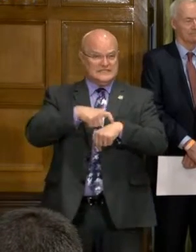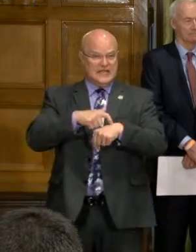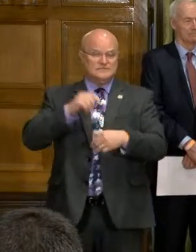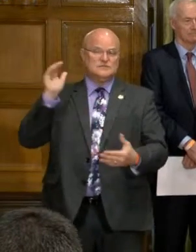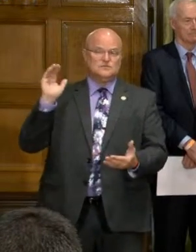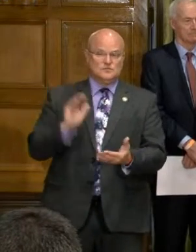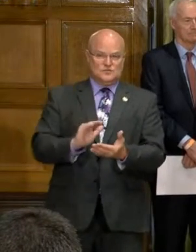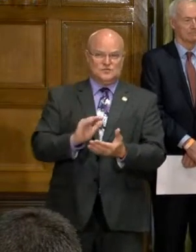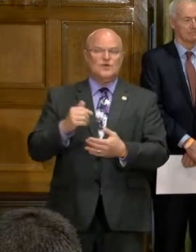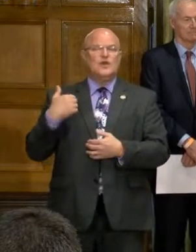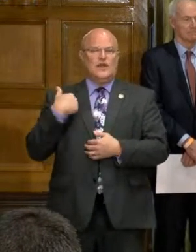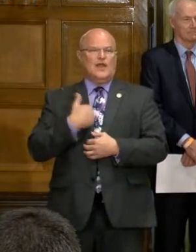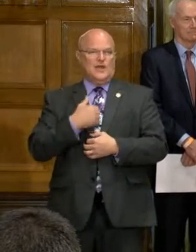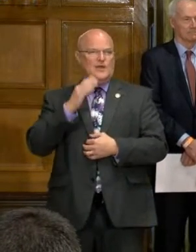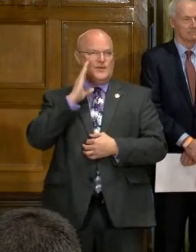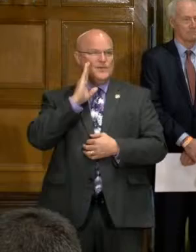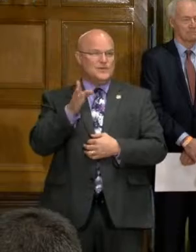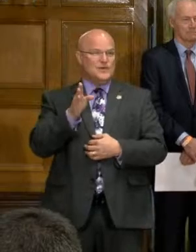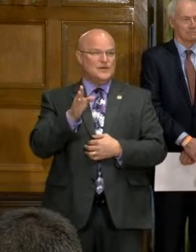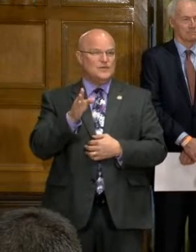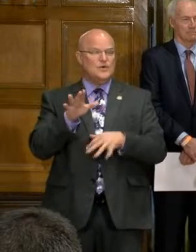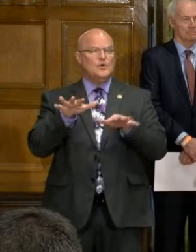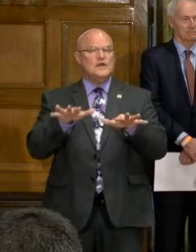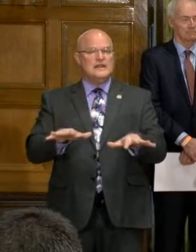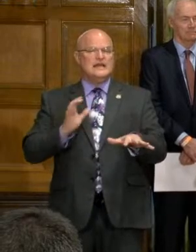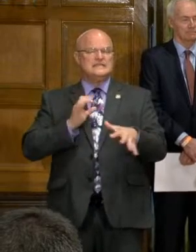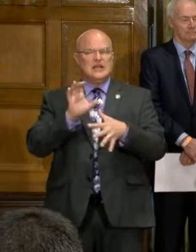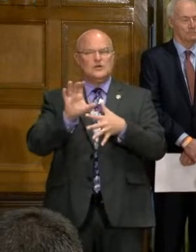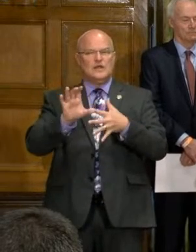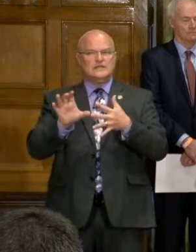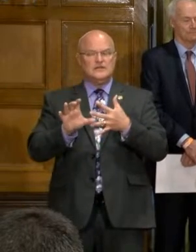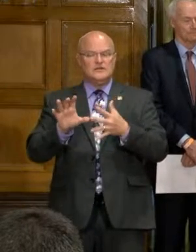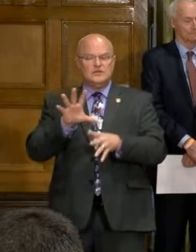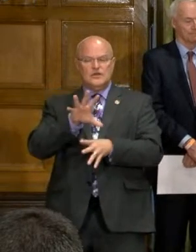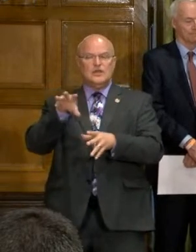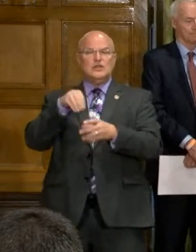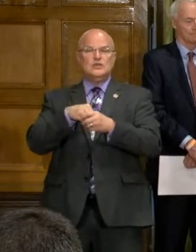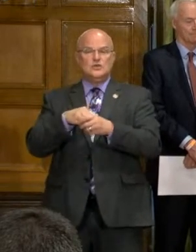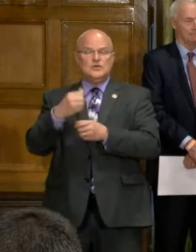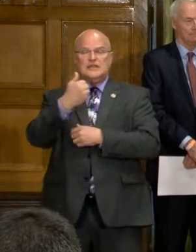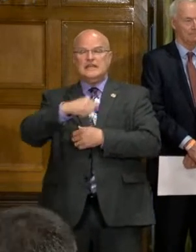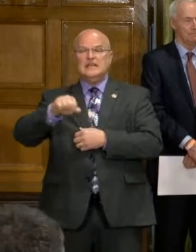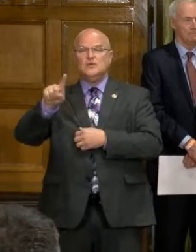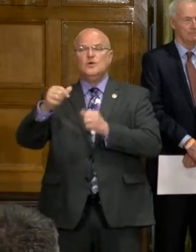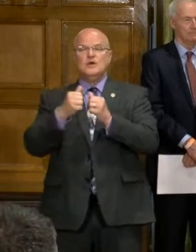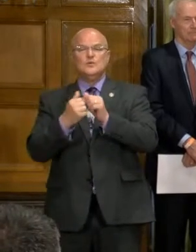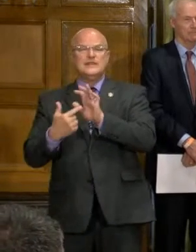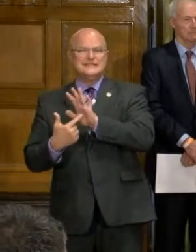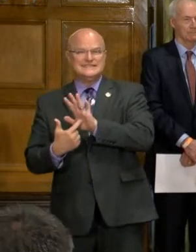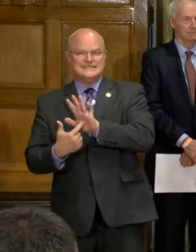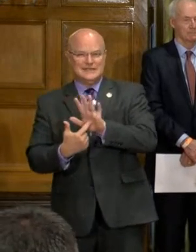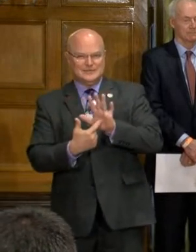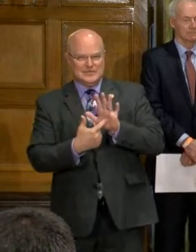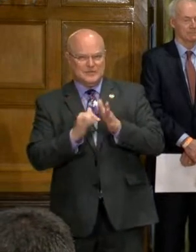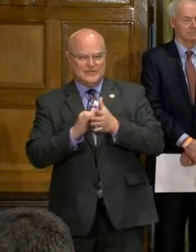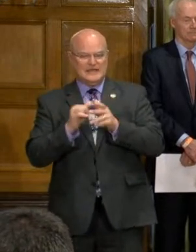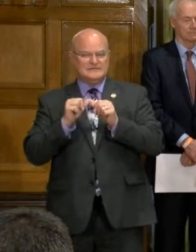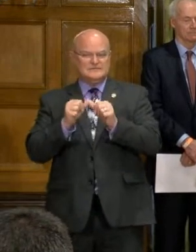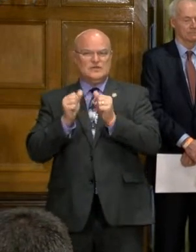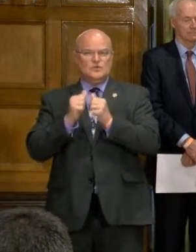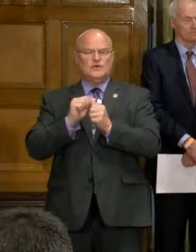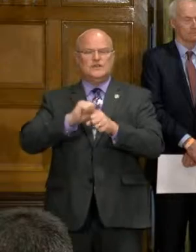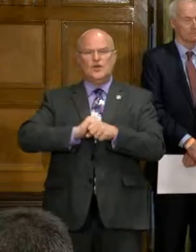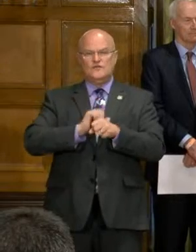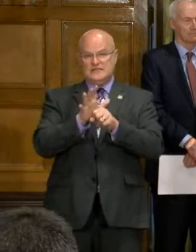will go ahead and relax our criteria to include anyone with symptoms that are consistent